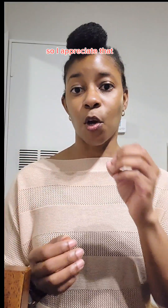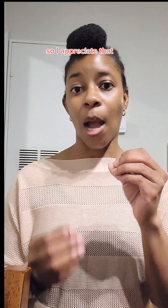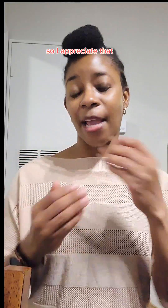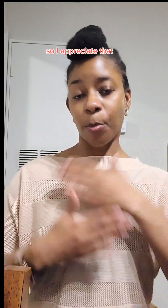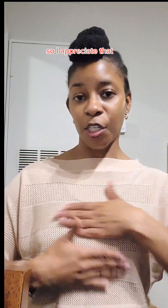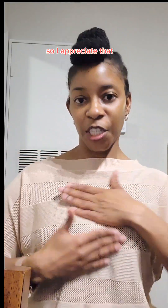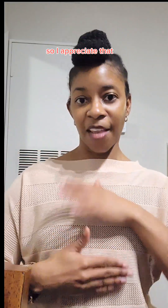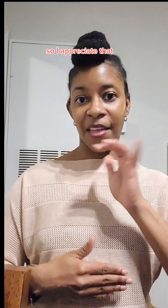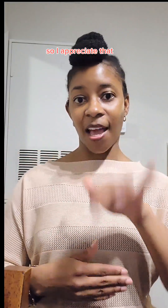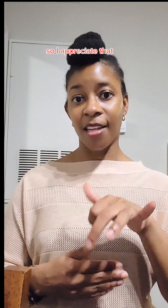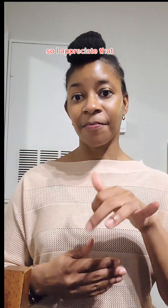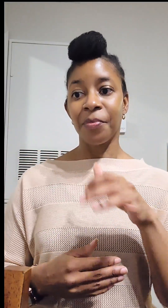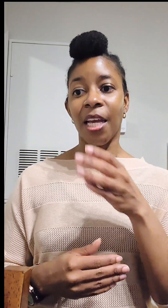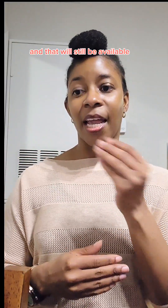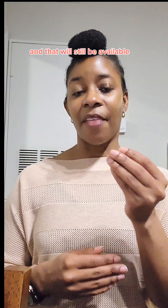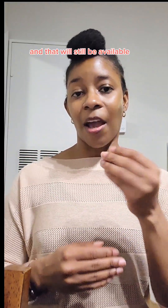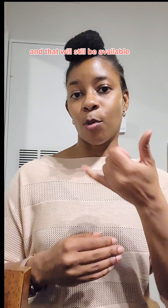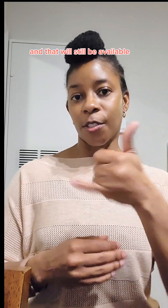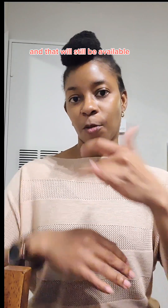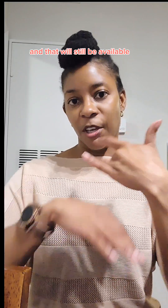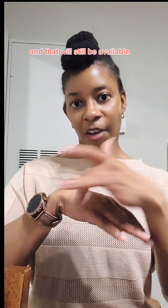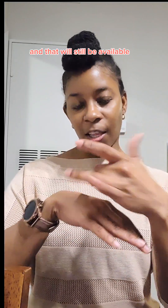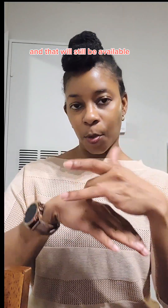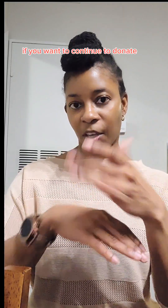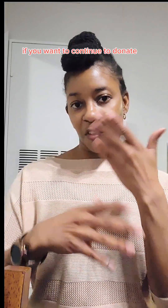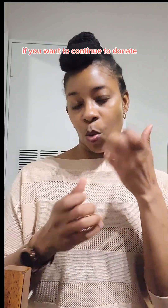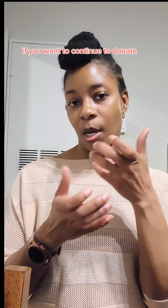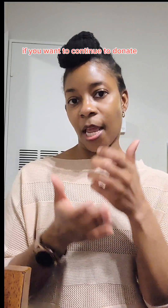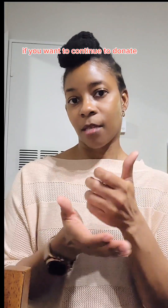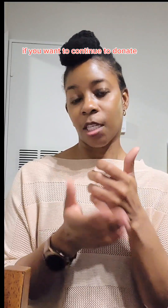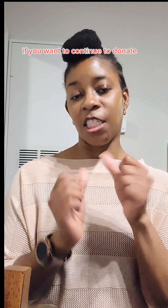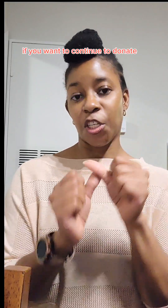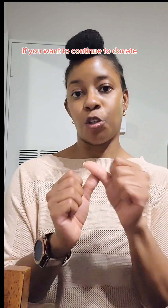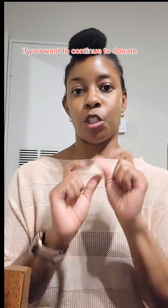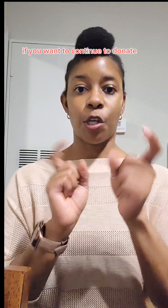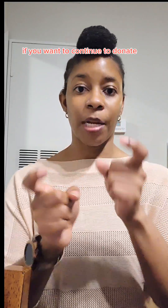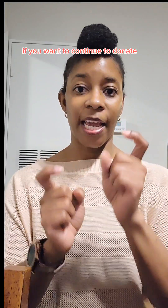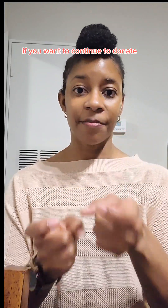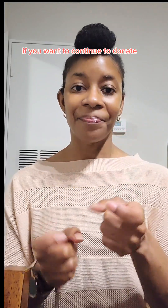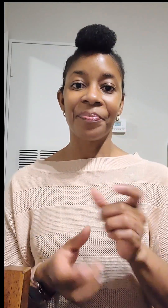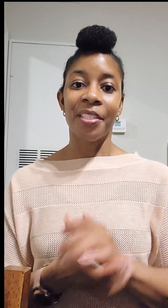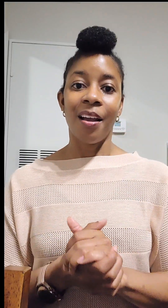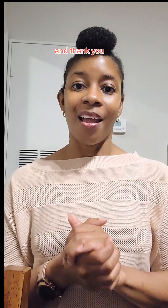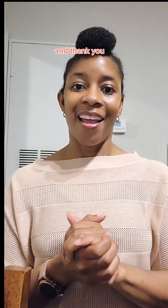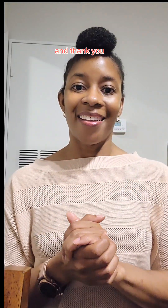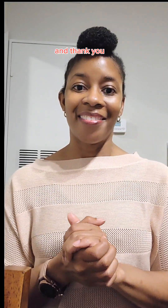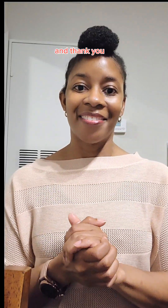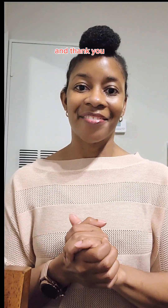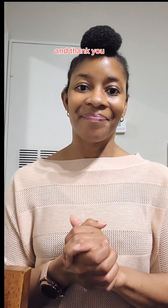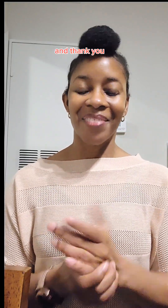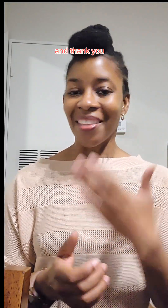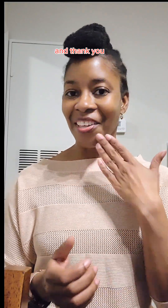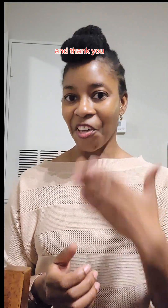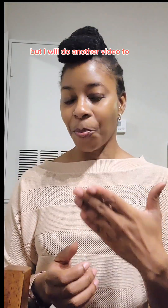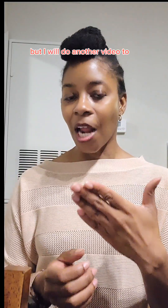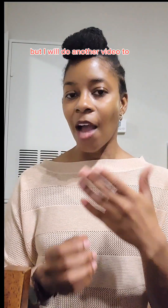I appreciate that, and that will still be available if you want to continue to donate. And thank you, but I will